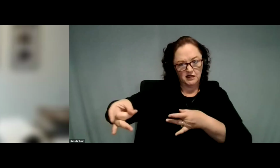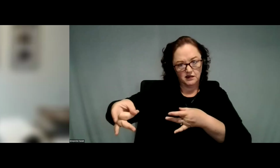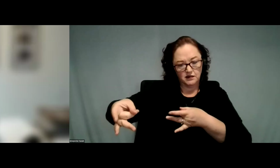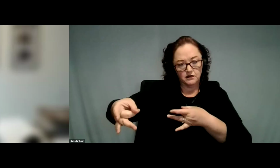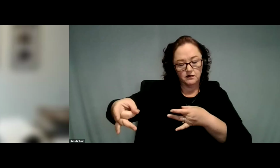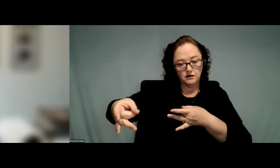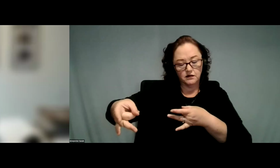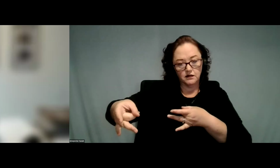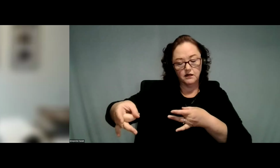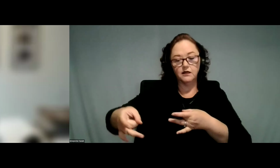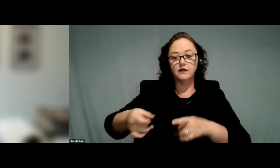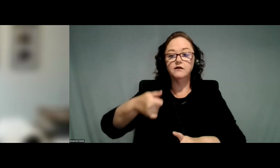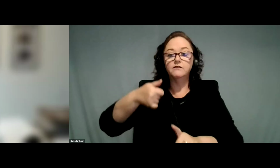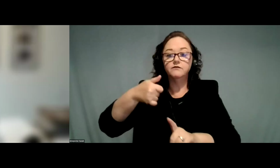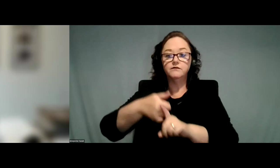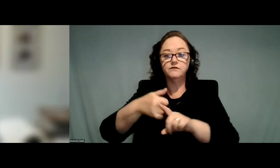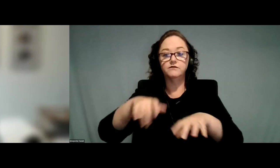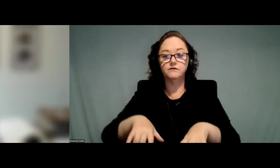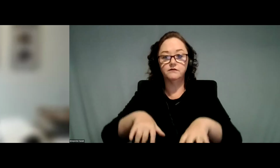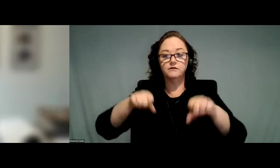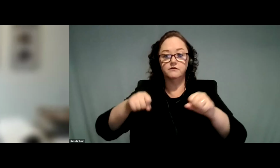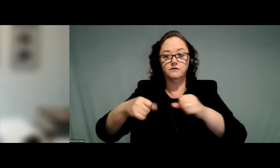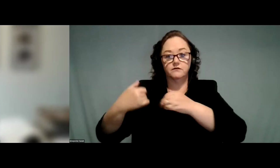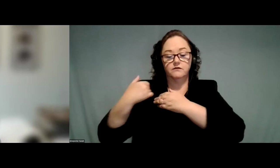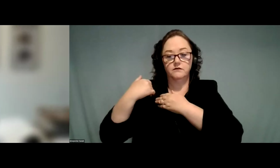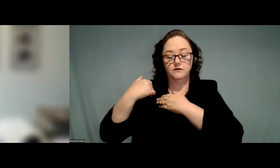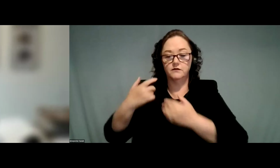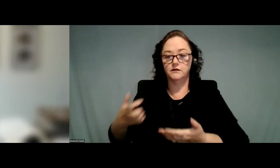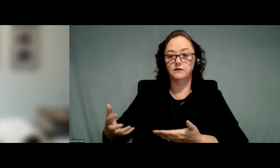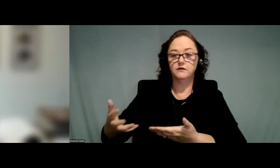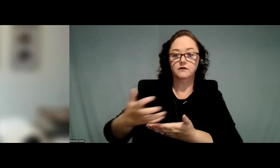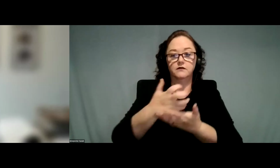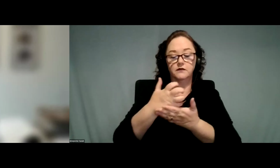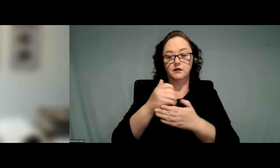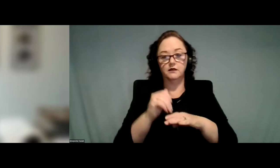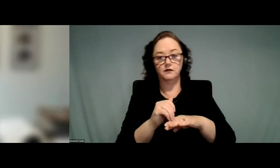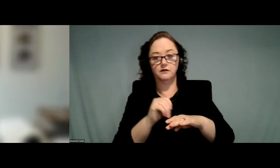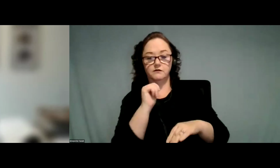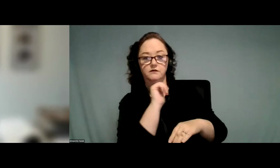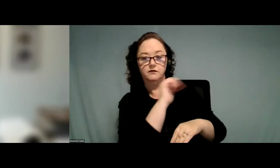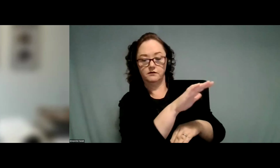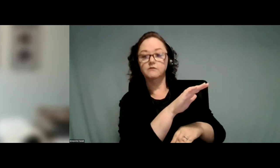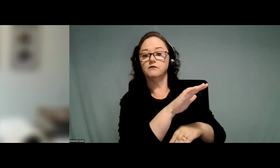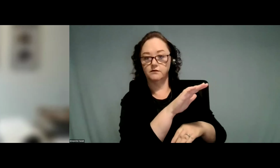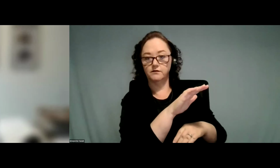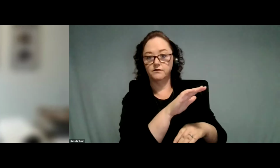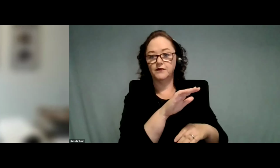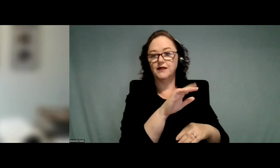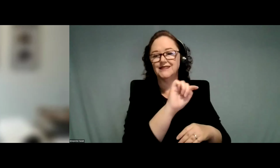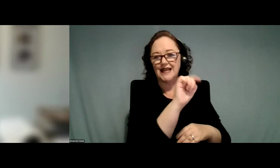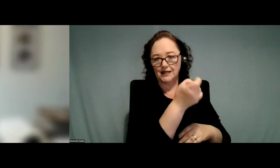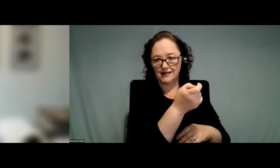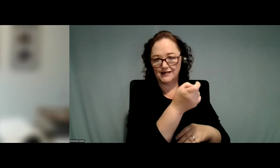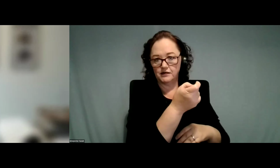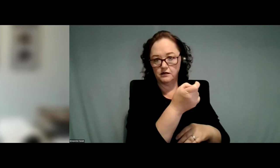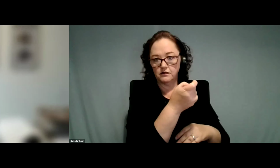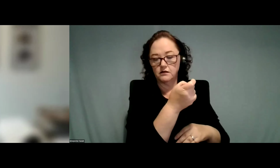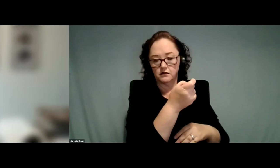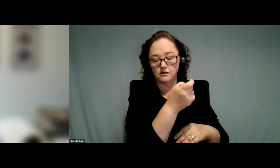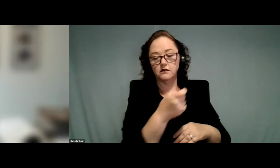the responsibility for collecting and remitting sales tax on sales made on their sites,